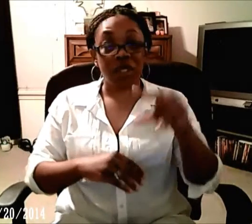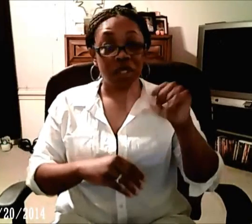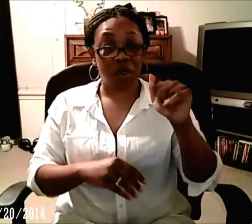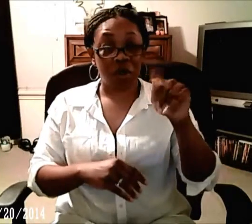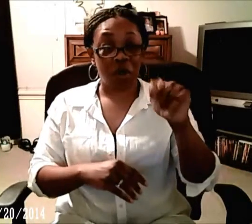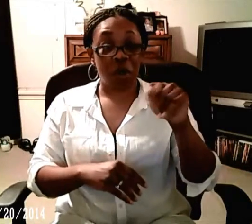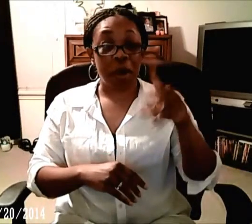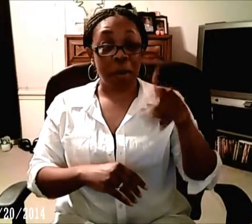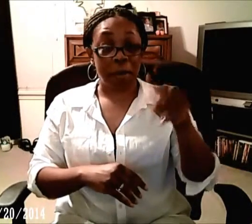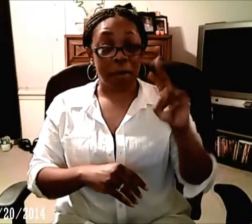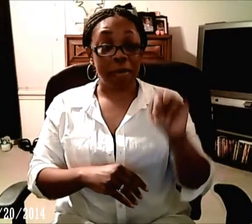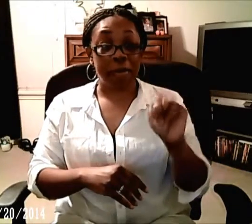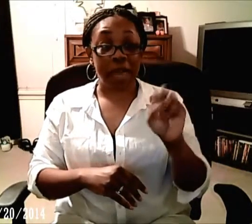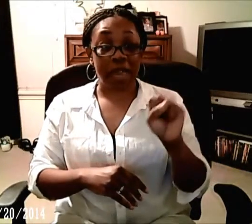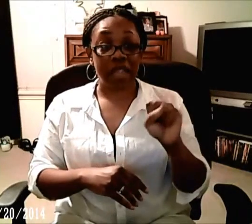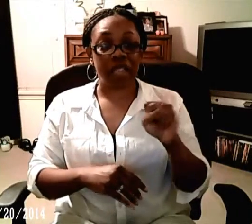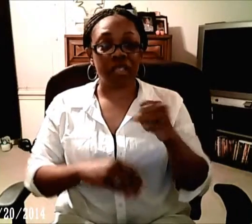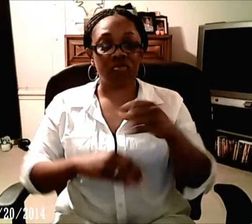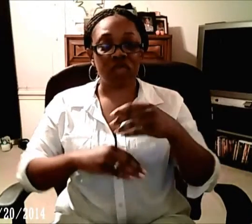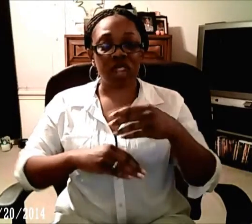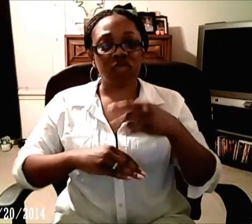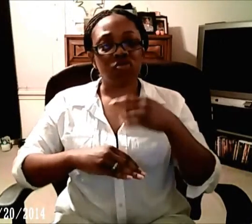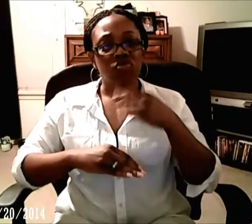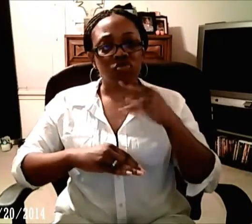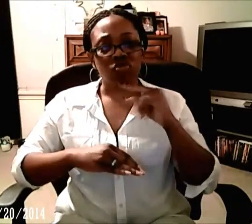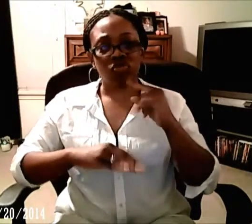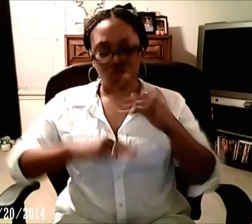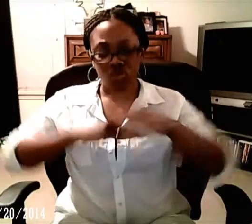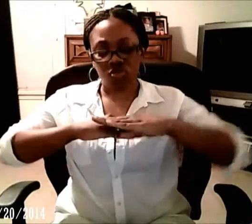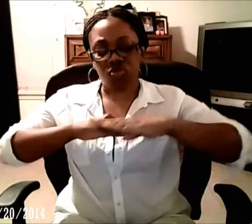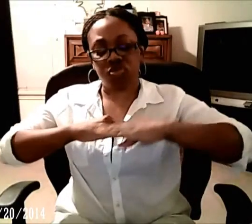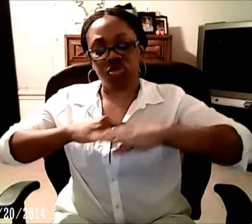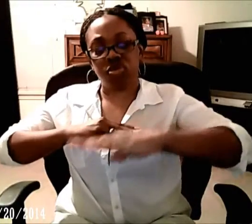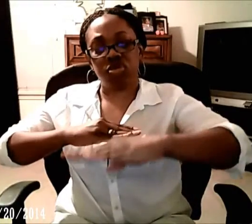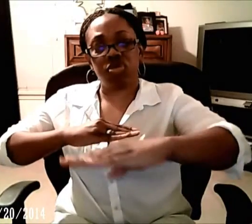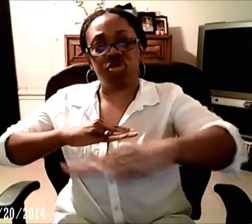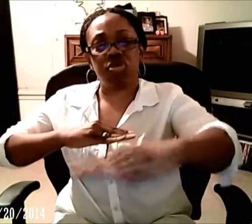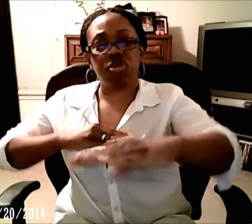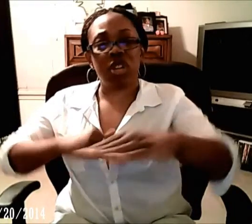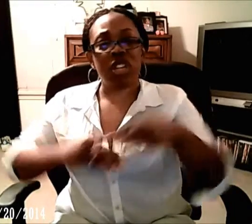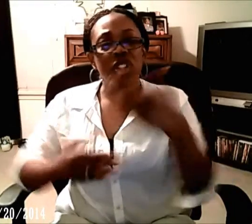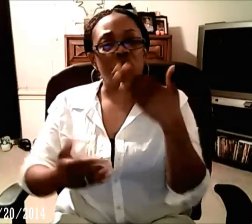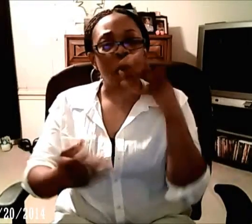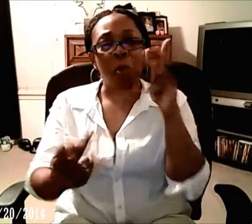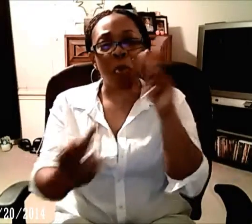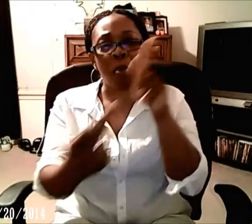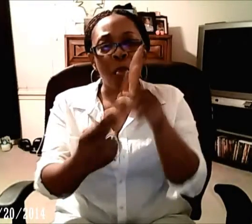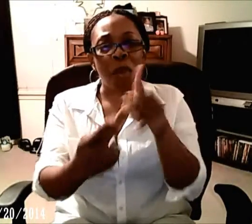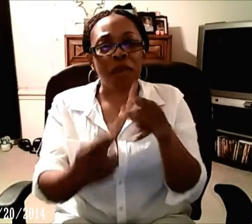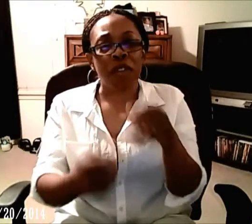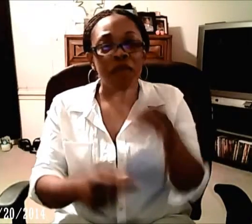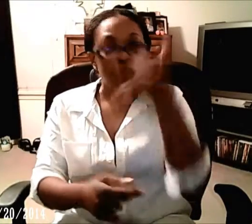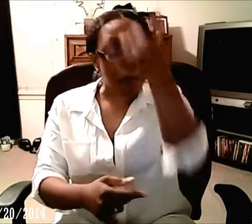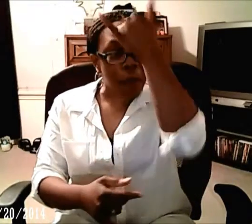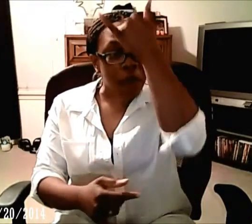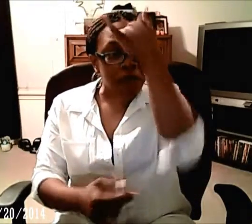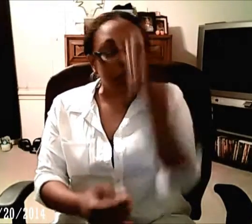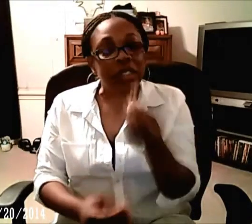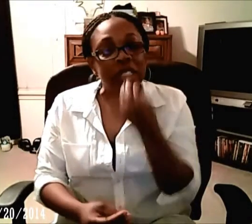flat, but it's perfect for the buffalo herds eating the grass. Over here, we have our last tribe